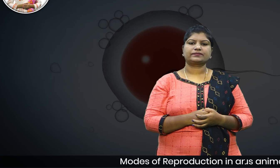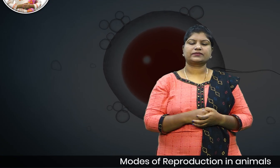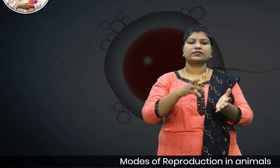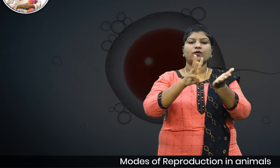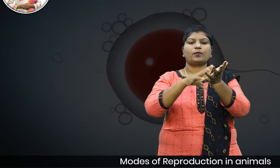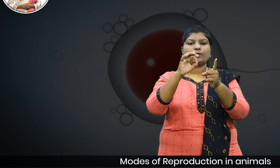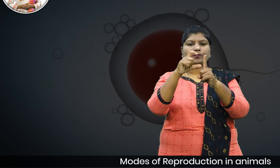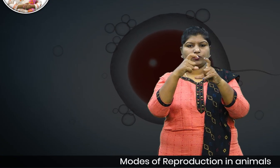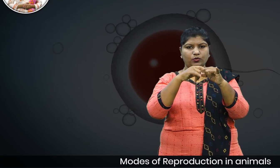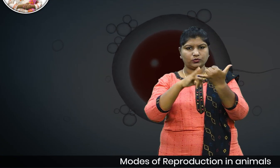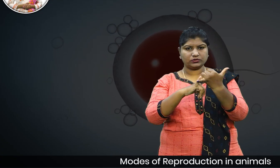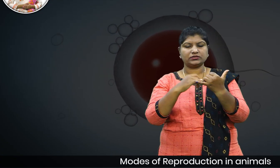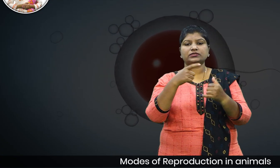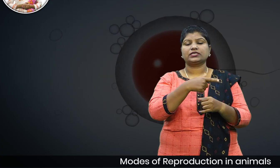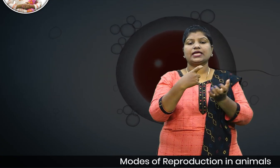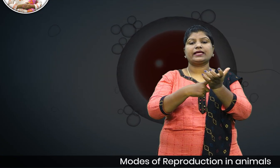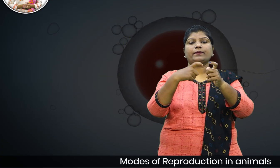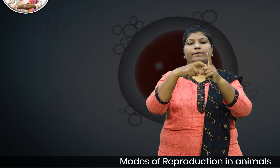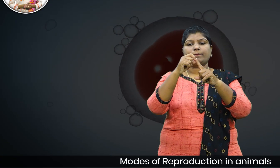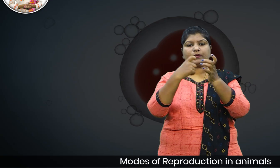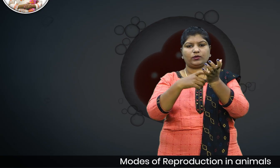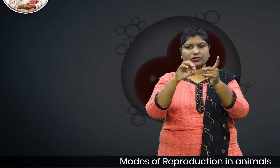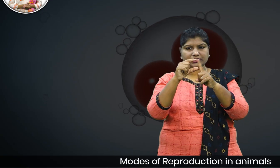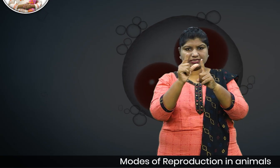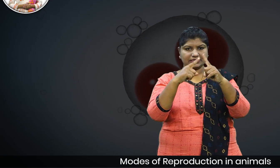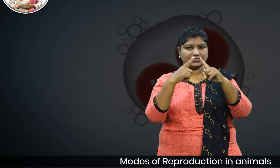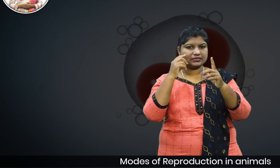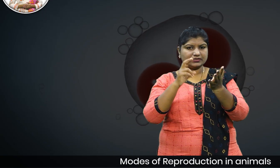Modes of reproduction in animals.